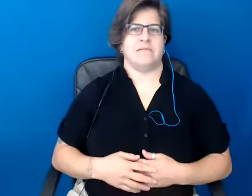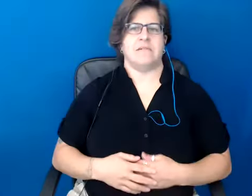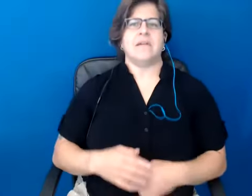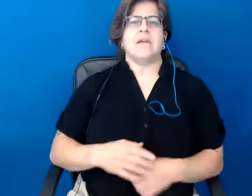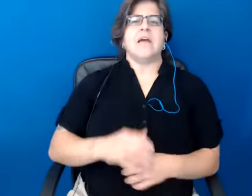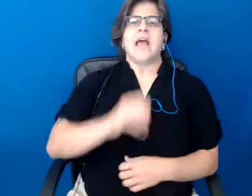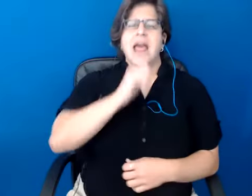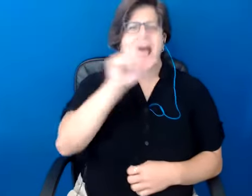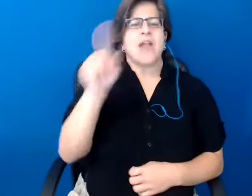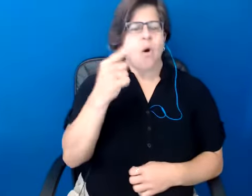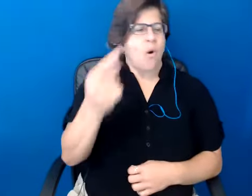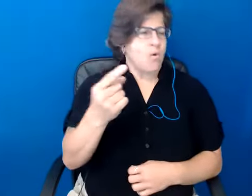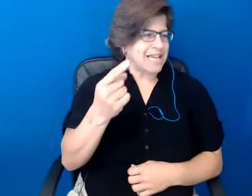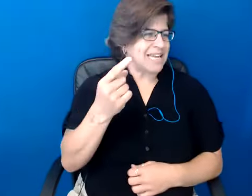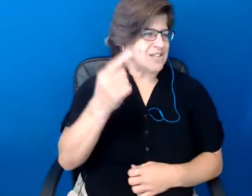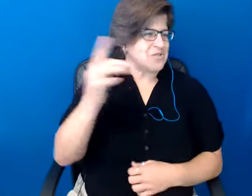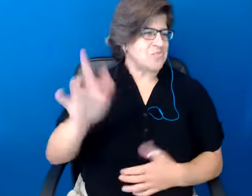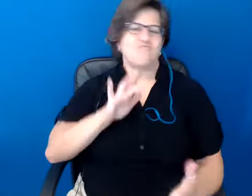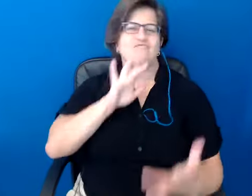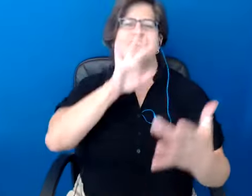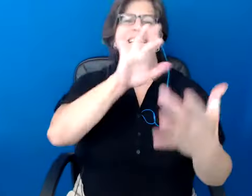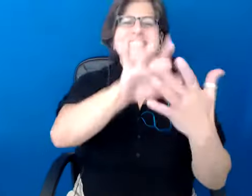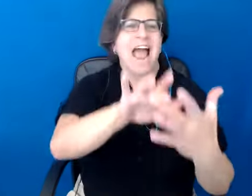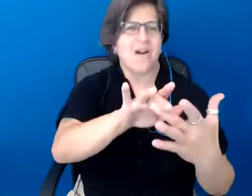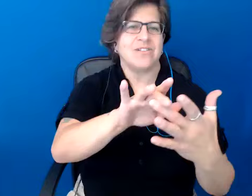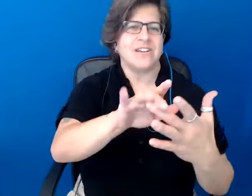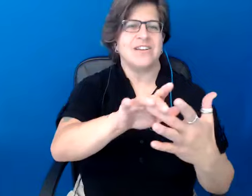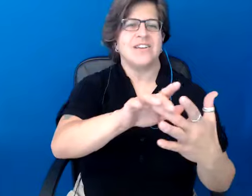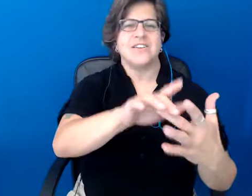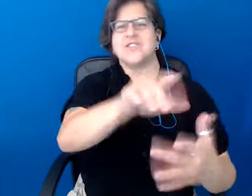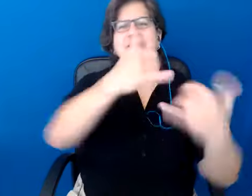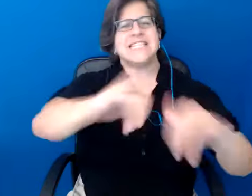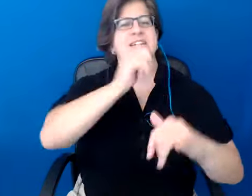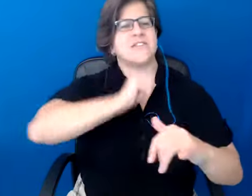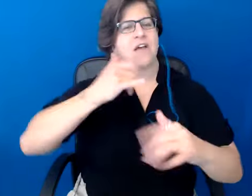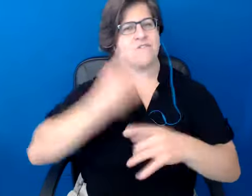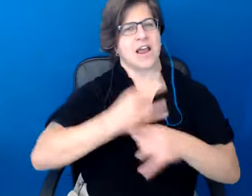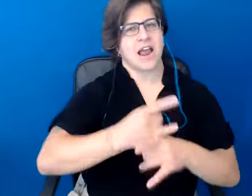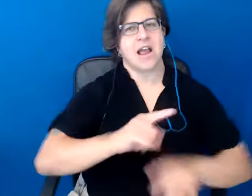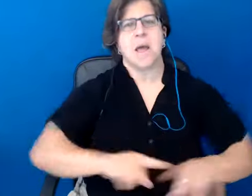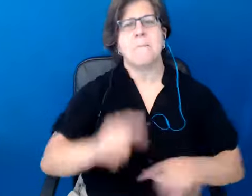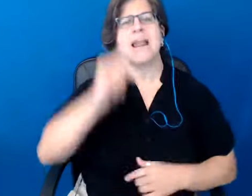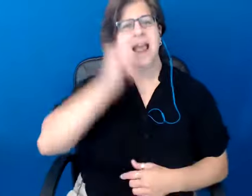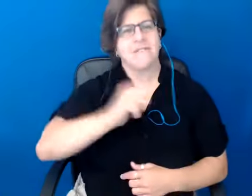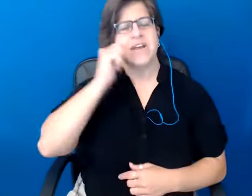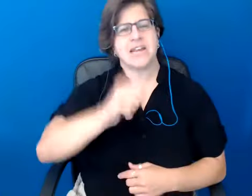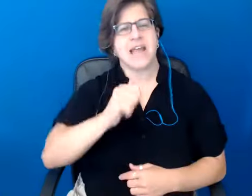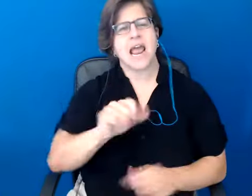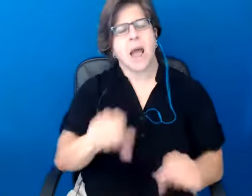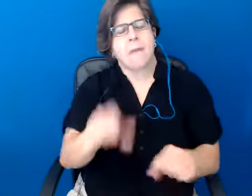not only extend the hand of AA to the alcoholic reaching out today, but by honoring the traditions to the best of my